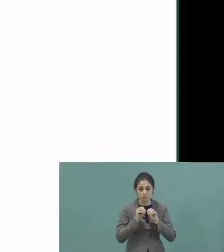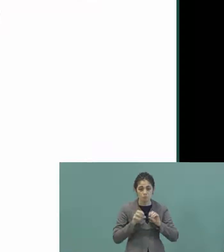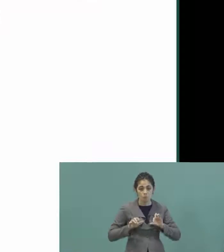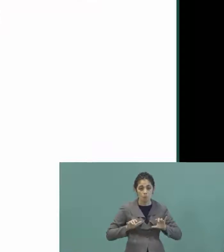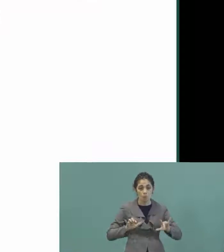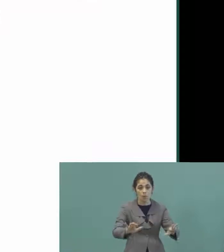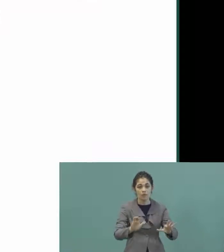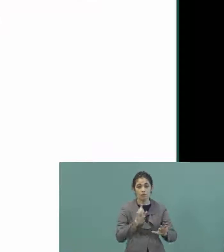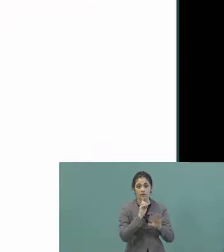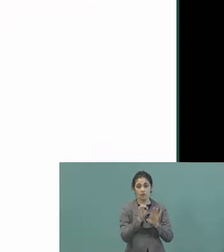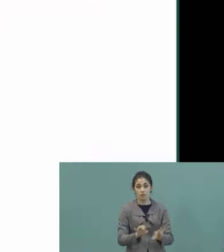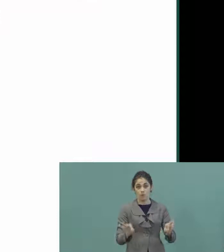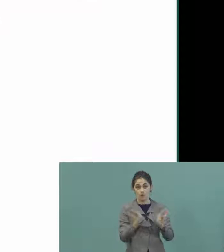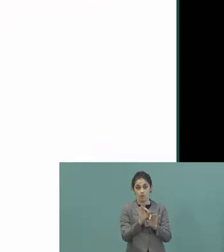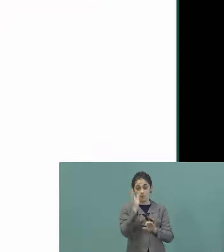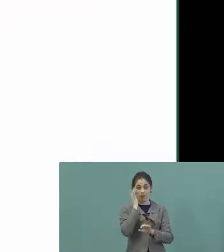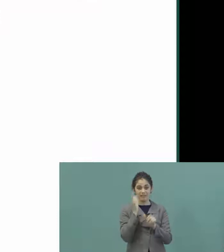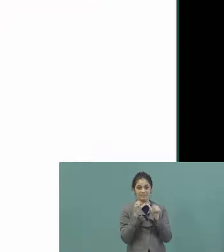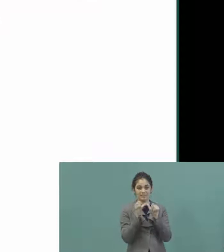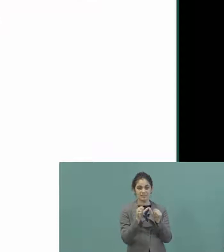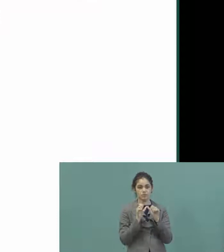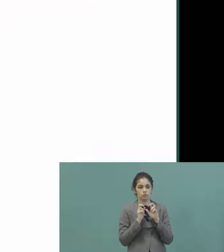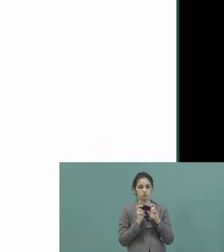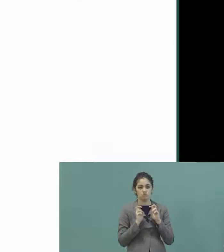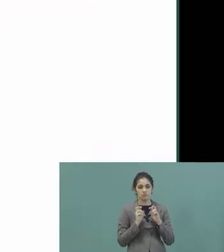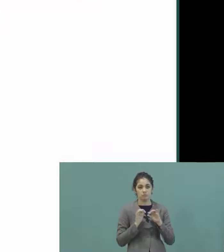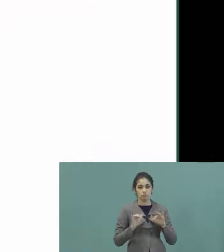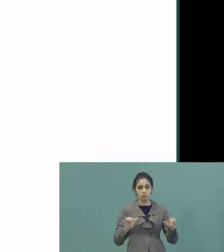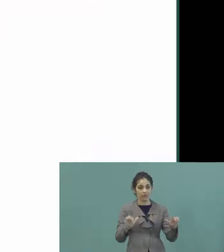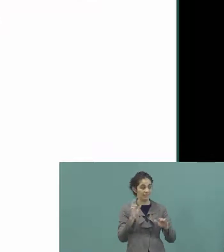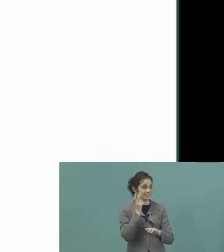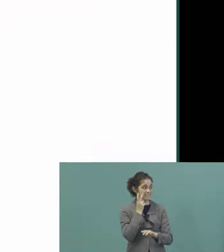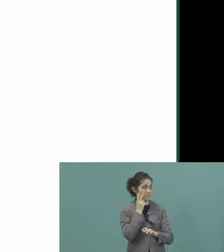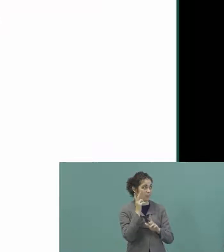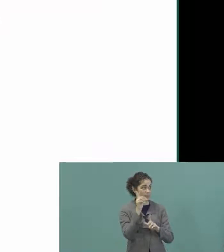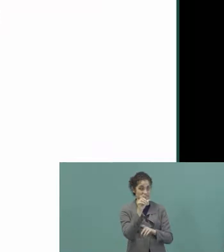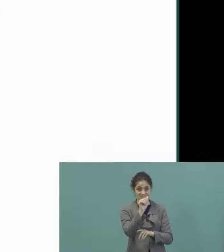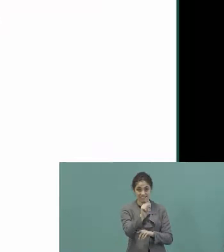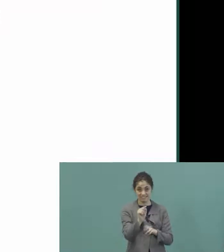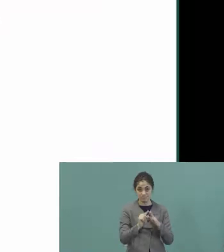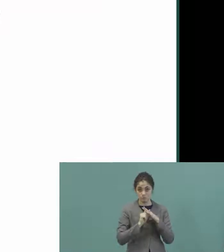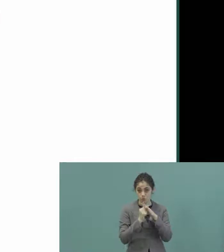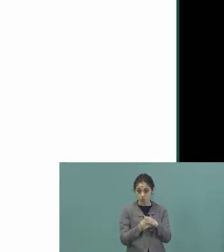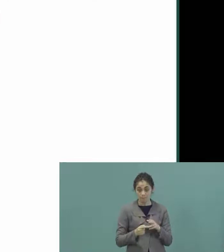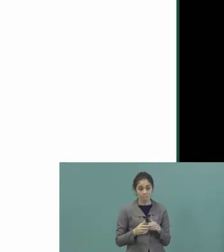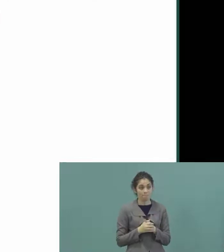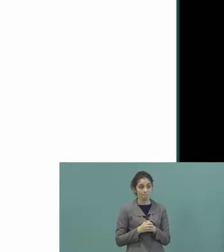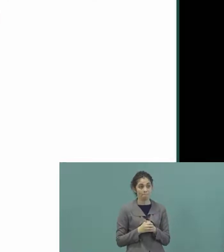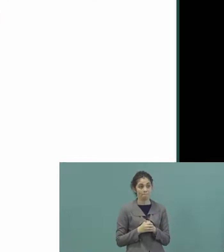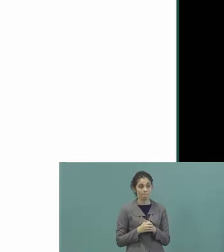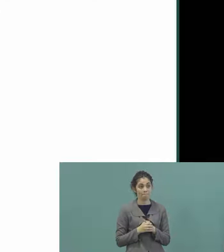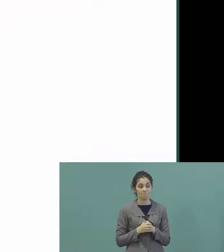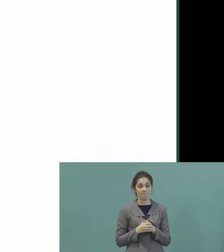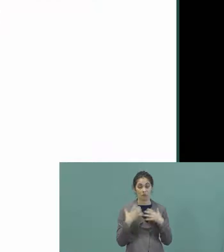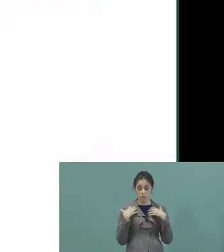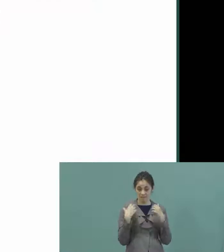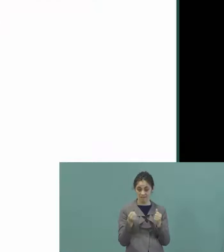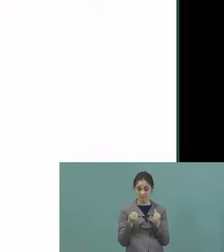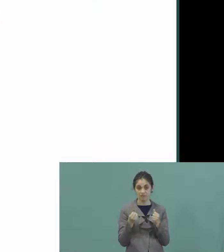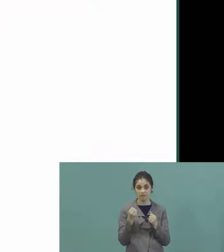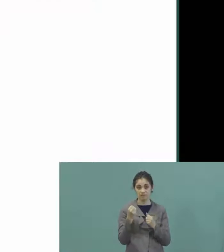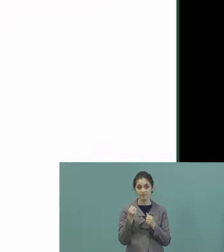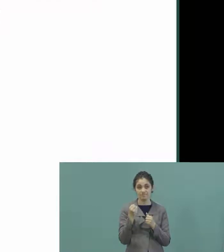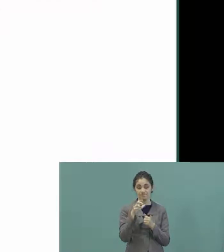to do our part because this virus continues to transmit, as you can see here with dates of illness onset. Our recovered